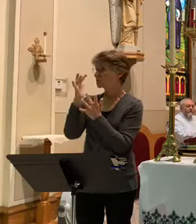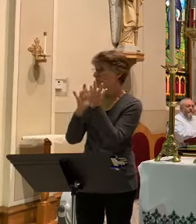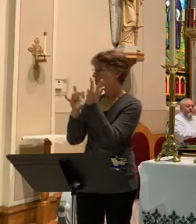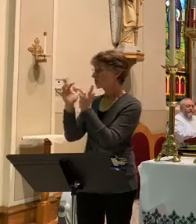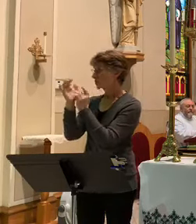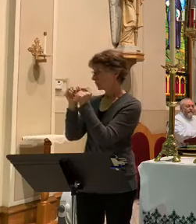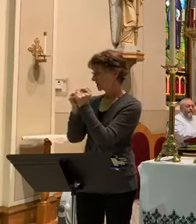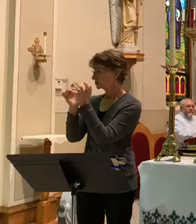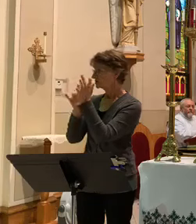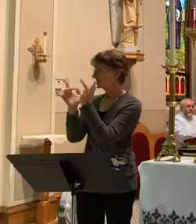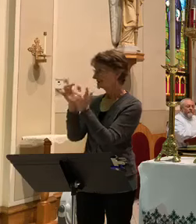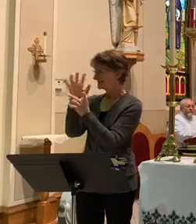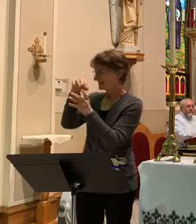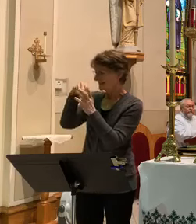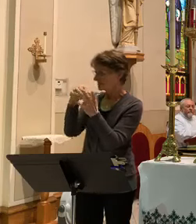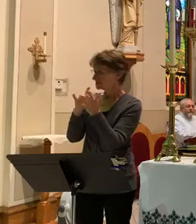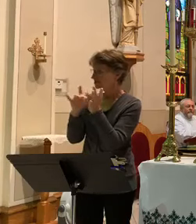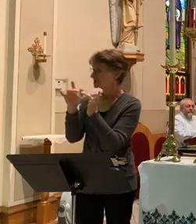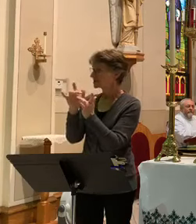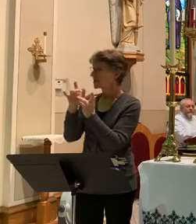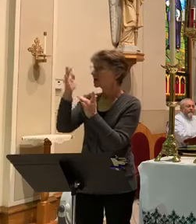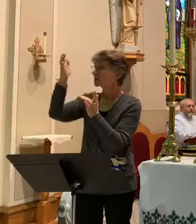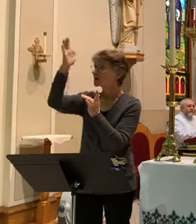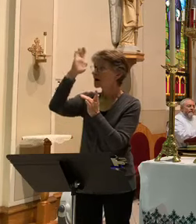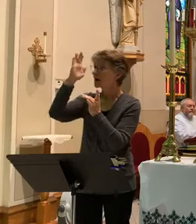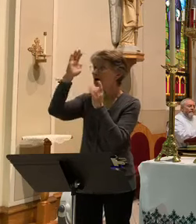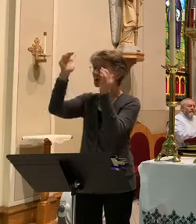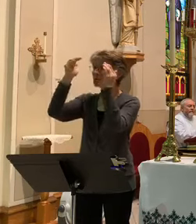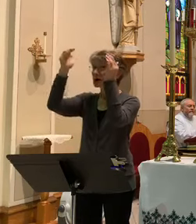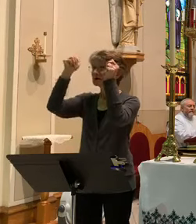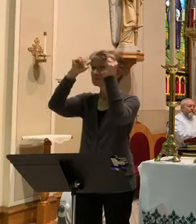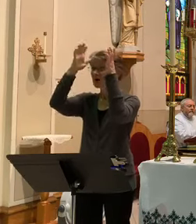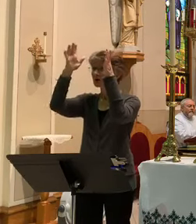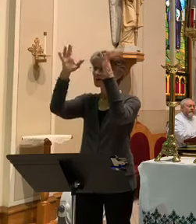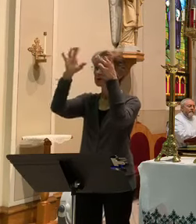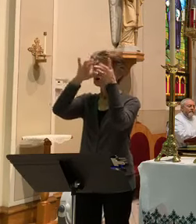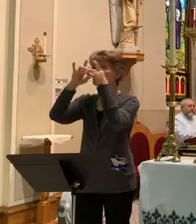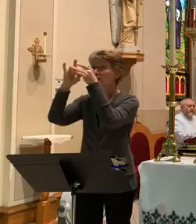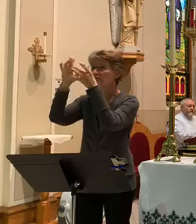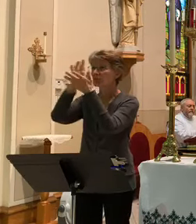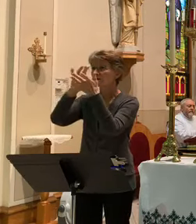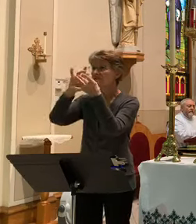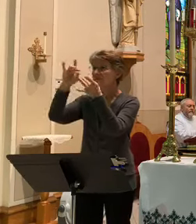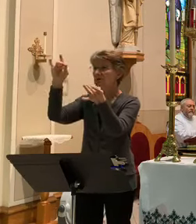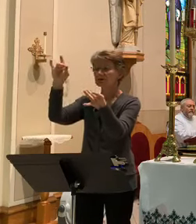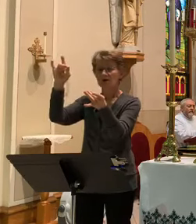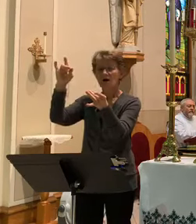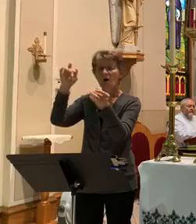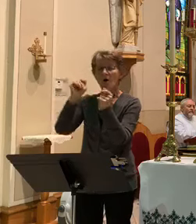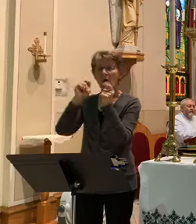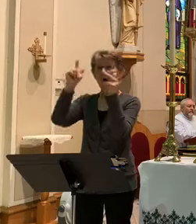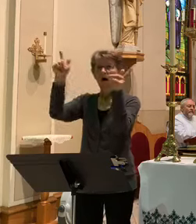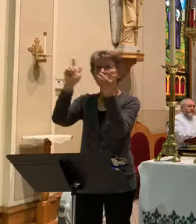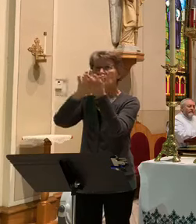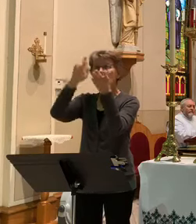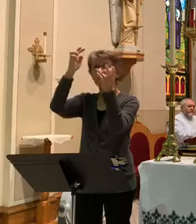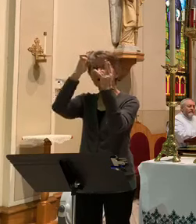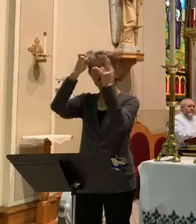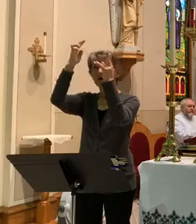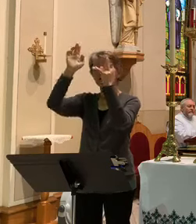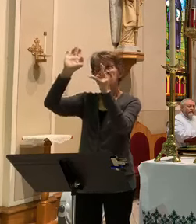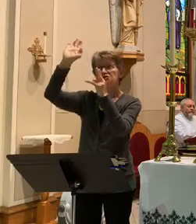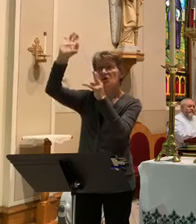Through him and with him and in him, O God, Almighty Father, in the unity of the Holy Spirit, all glory and honor